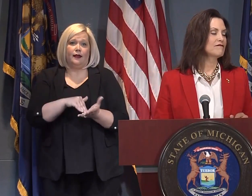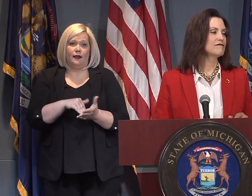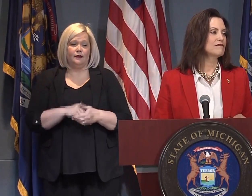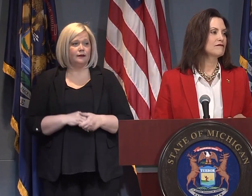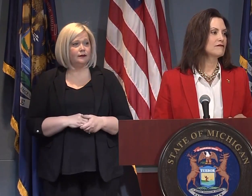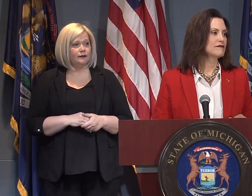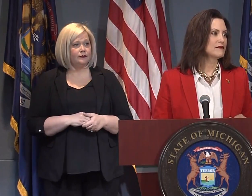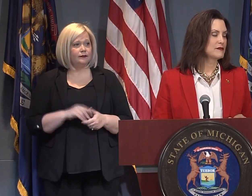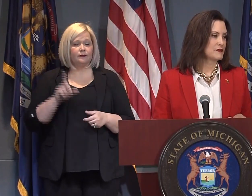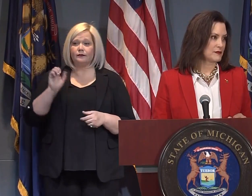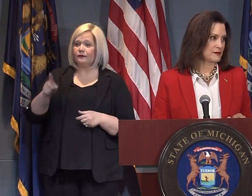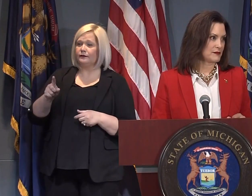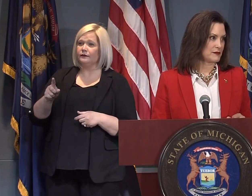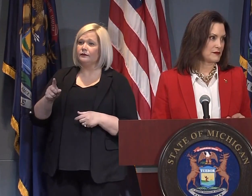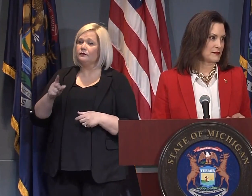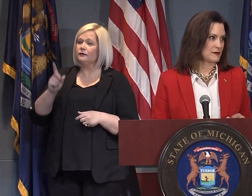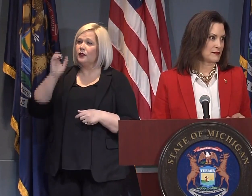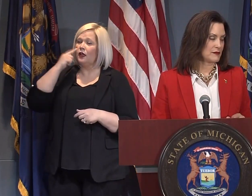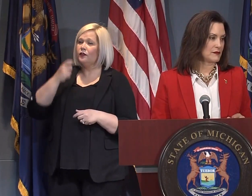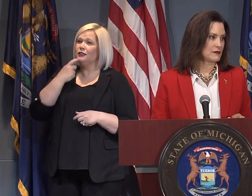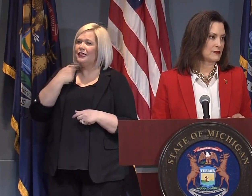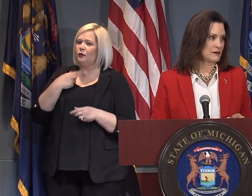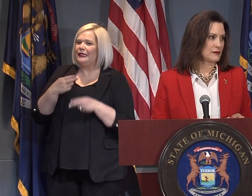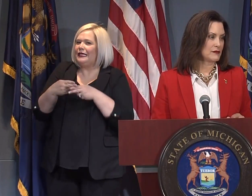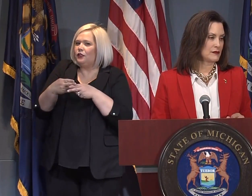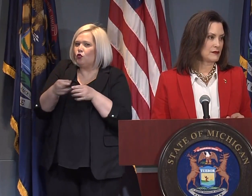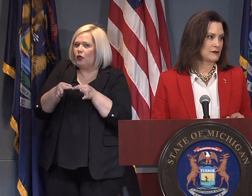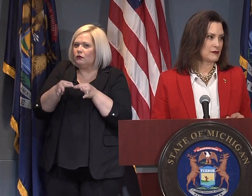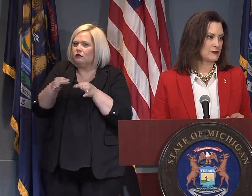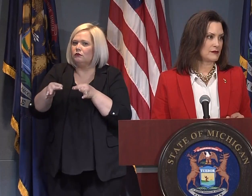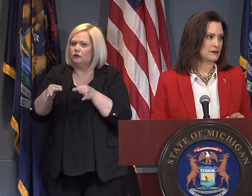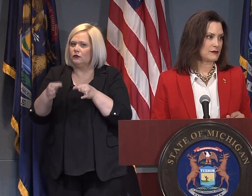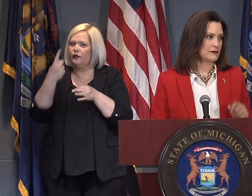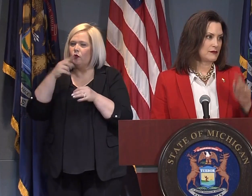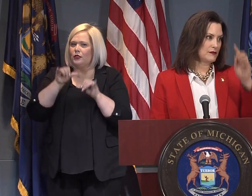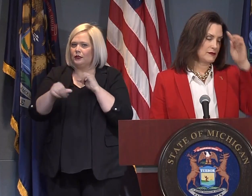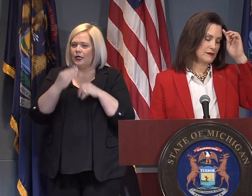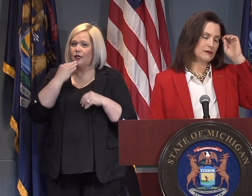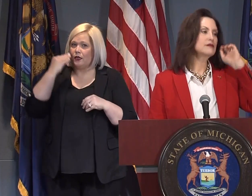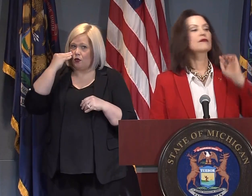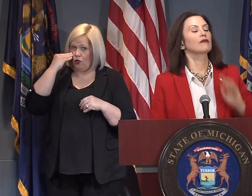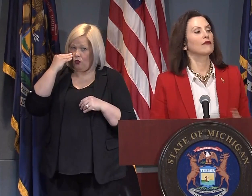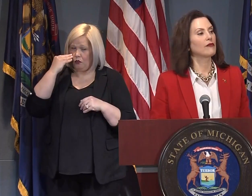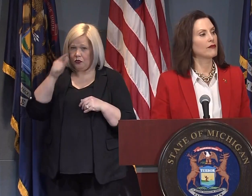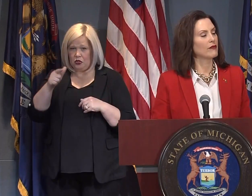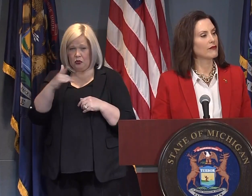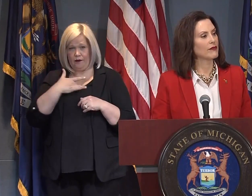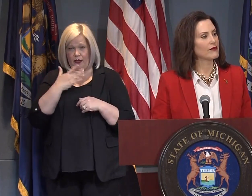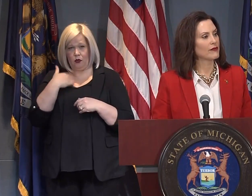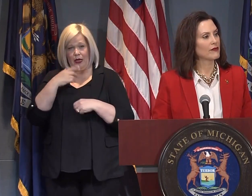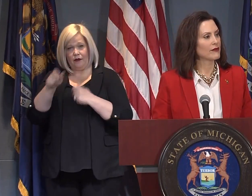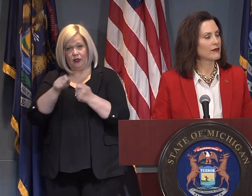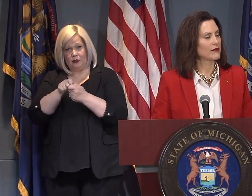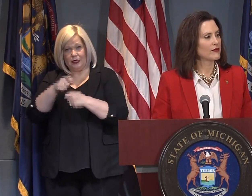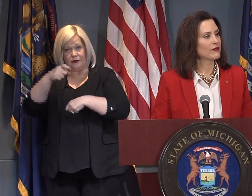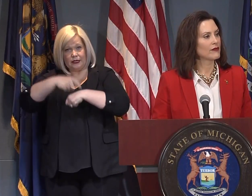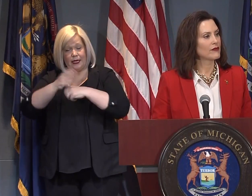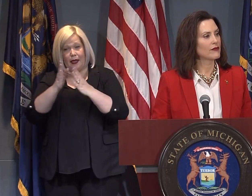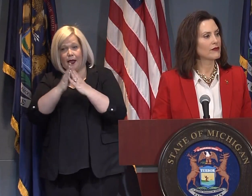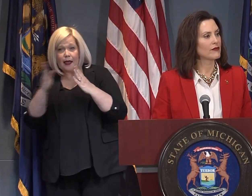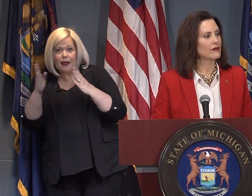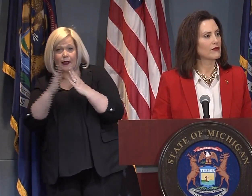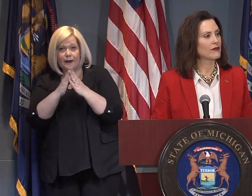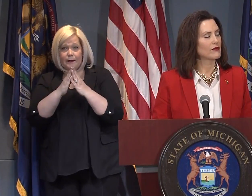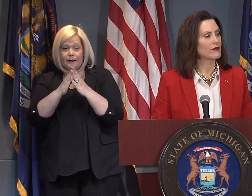Governor, you mentioned we'll likely need a short-term extension of the stay-at-home order. Do you have a window of dates that you're looking at for that